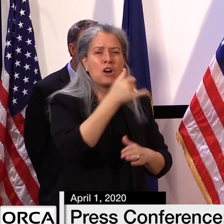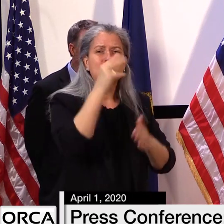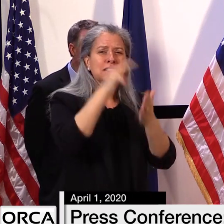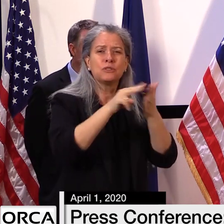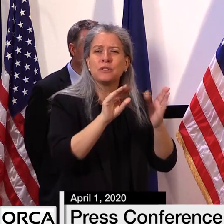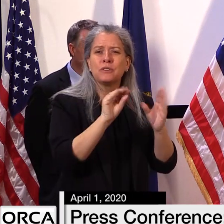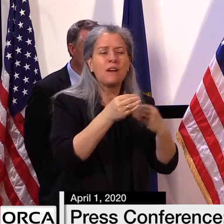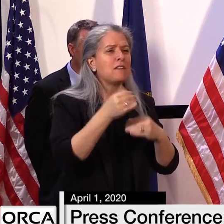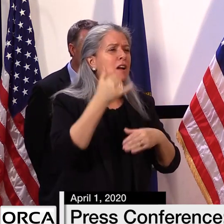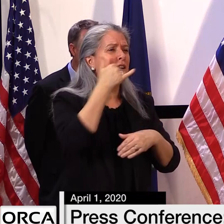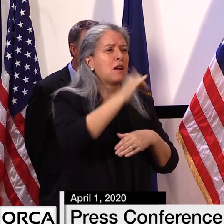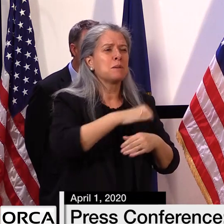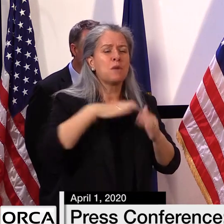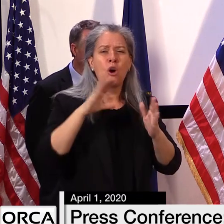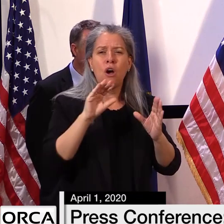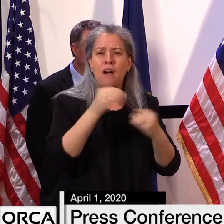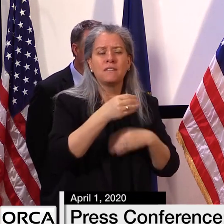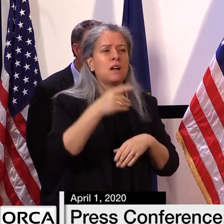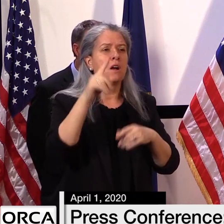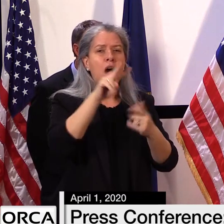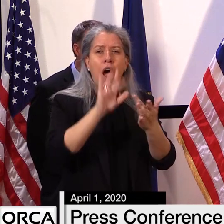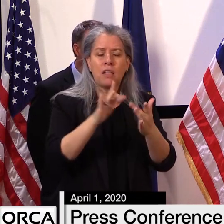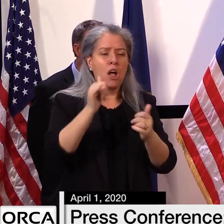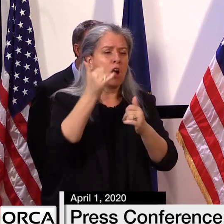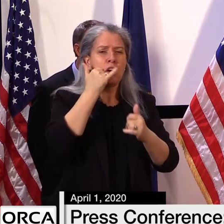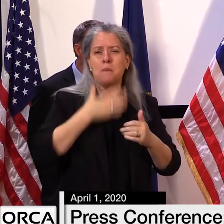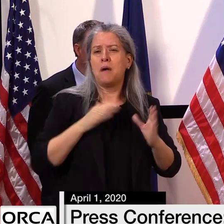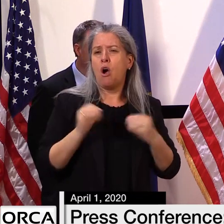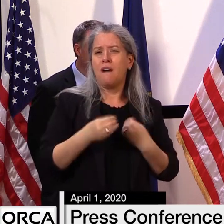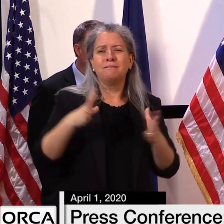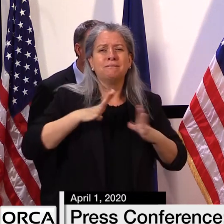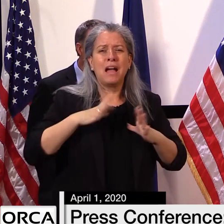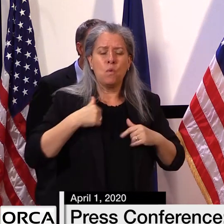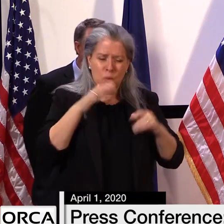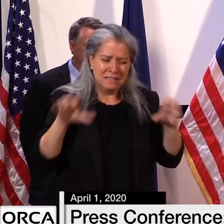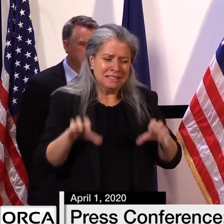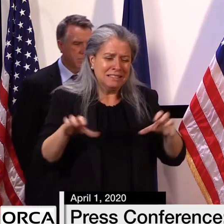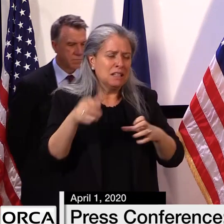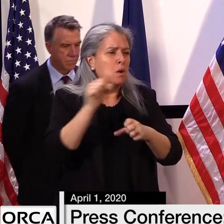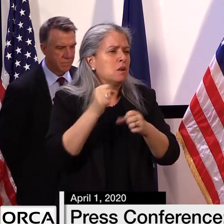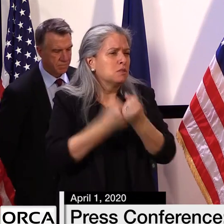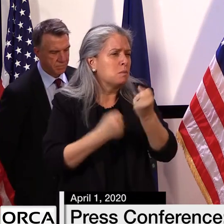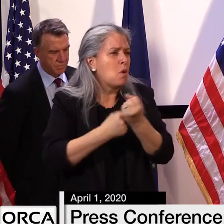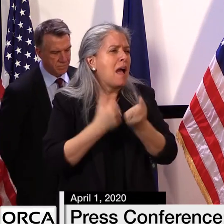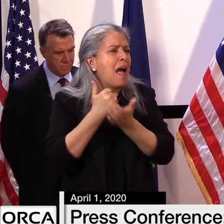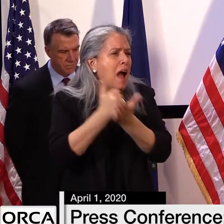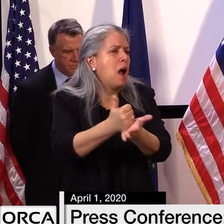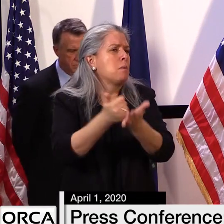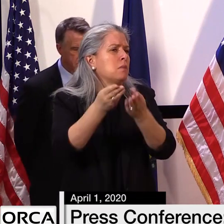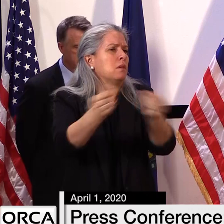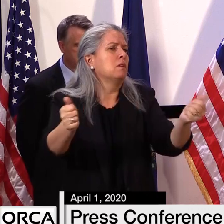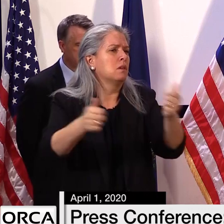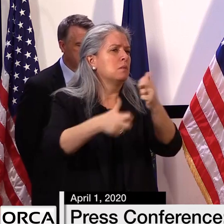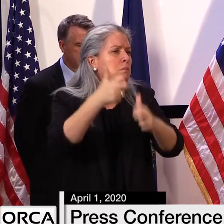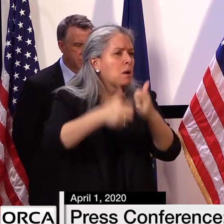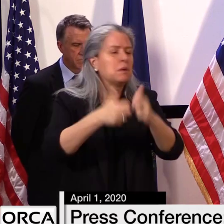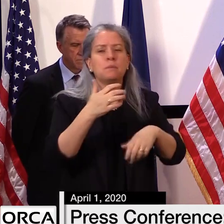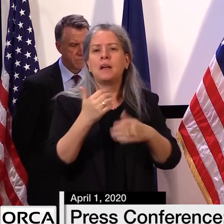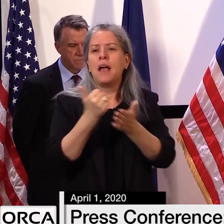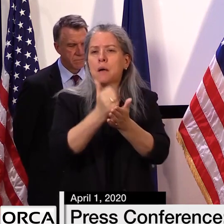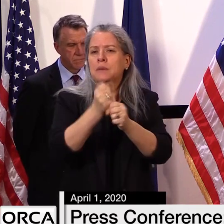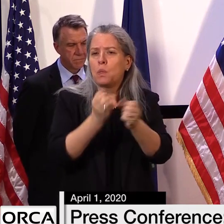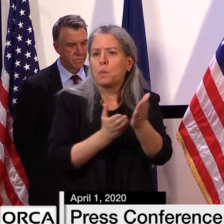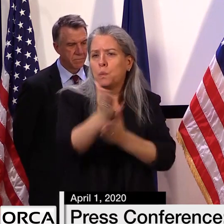the commissioner's office, go online, call our office. We'll do every single thing we can to smooth this over and to get it right.